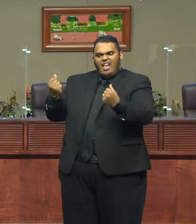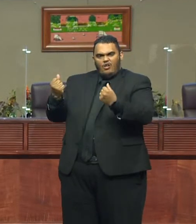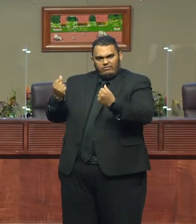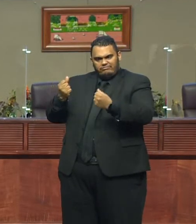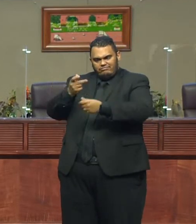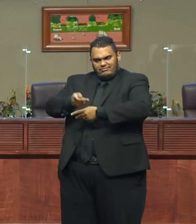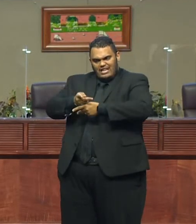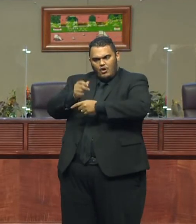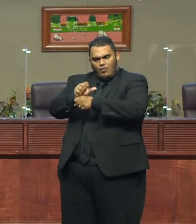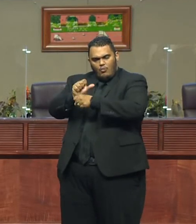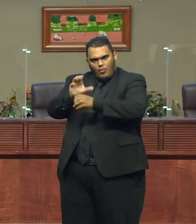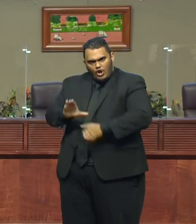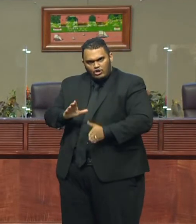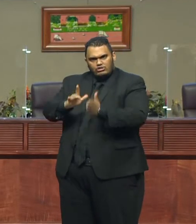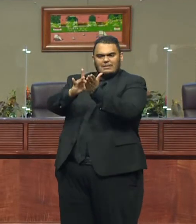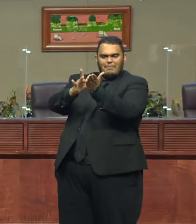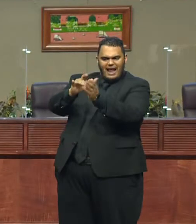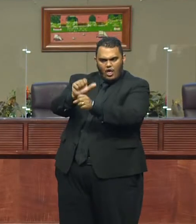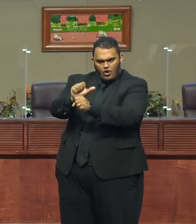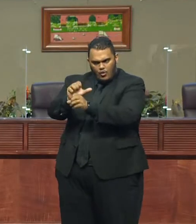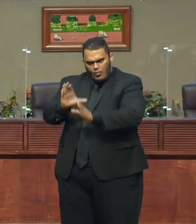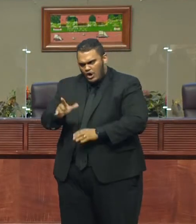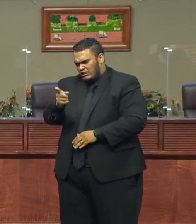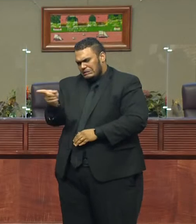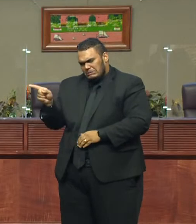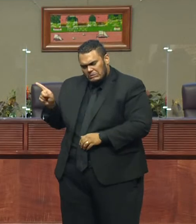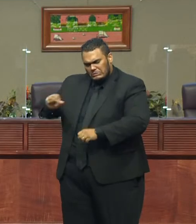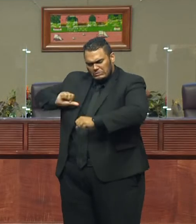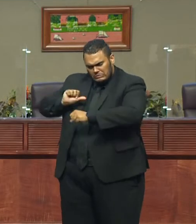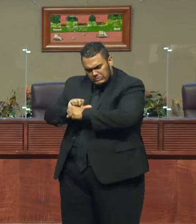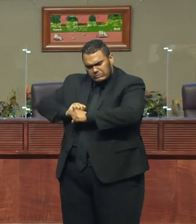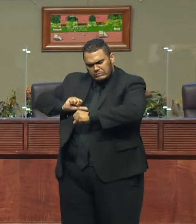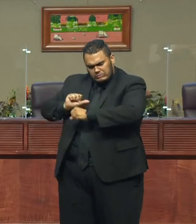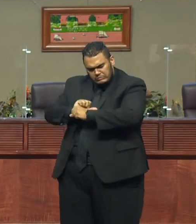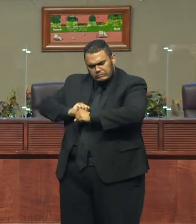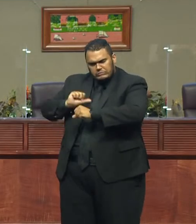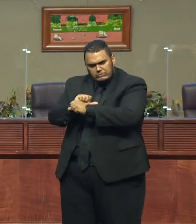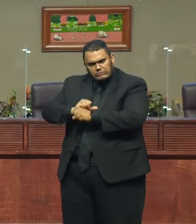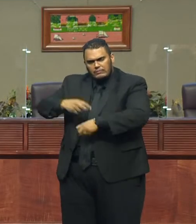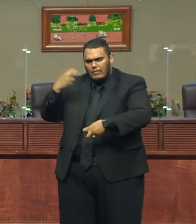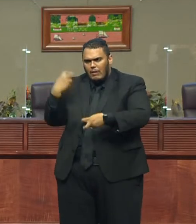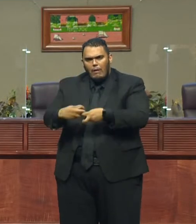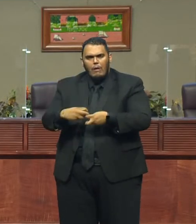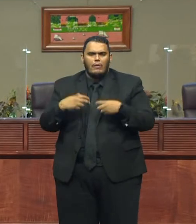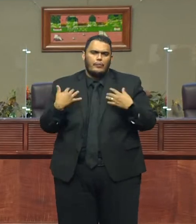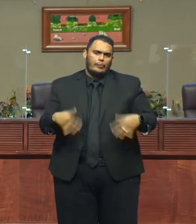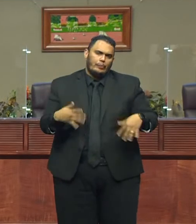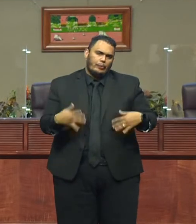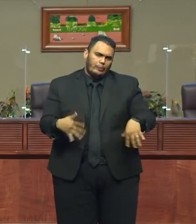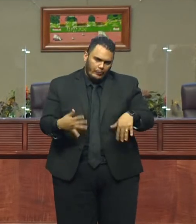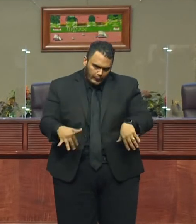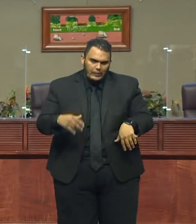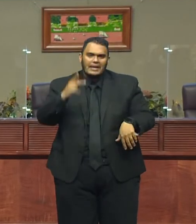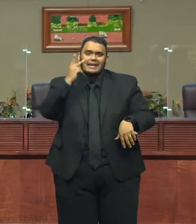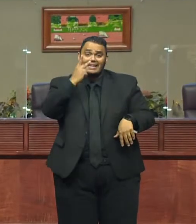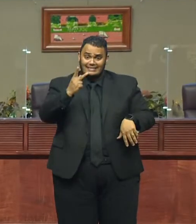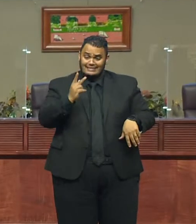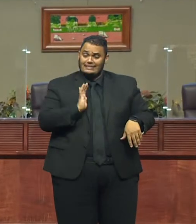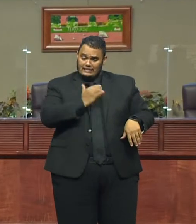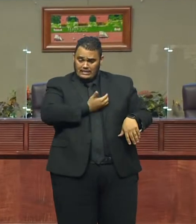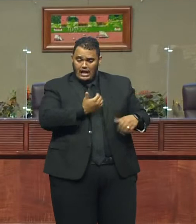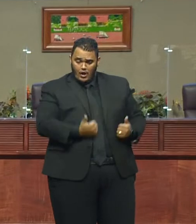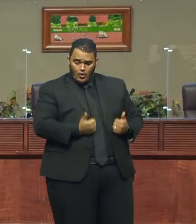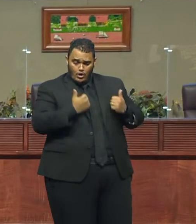with our vaccination and testing efforts. And I see how much interest there is from our residents wanting to get